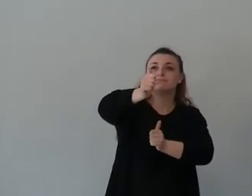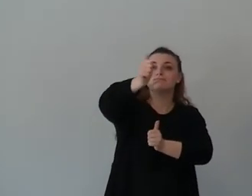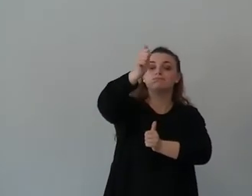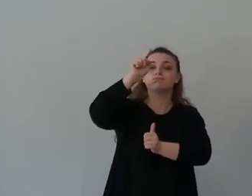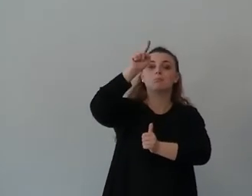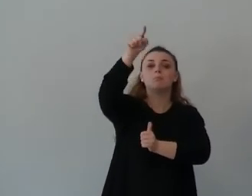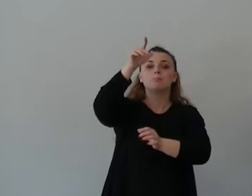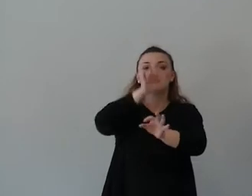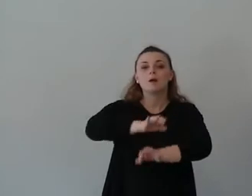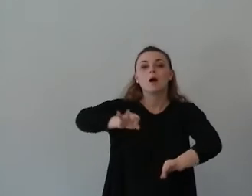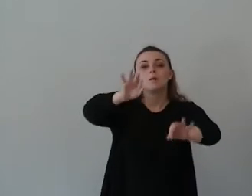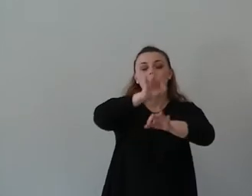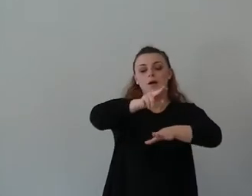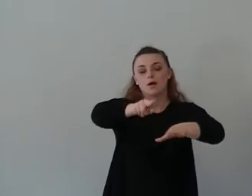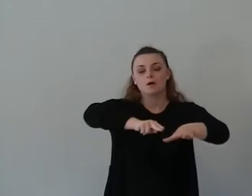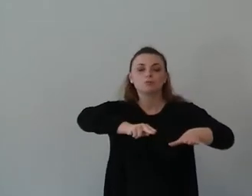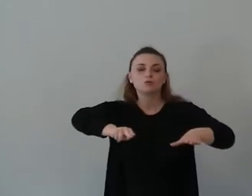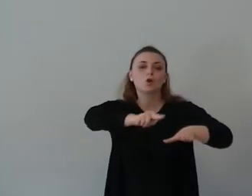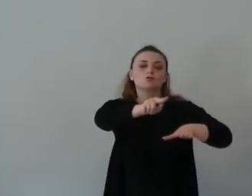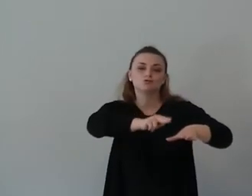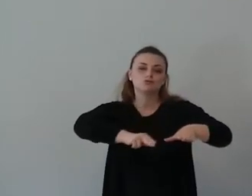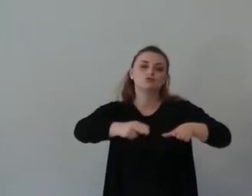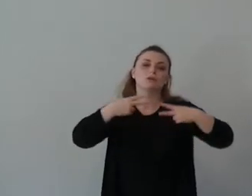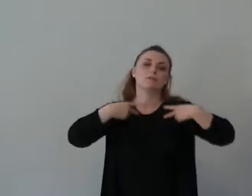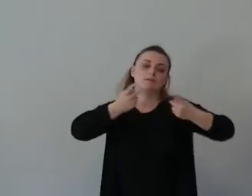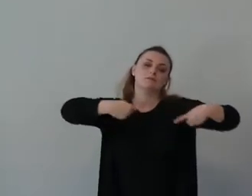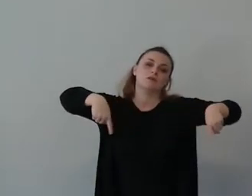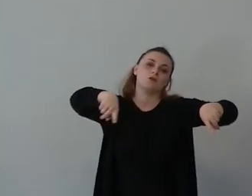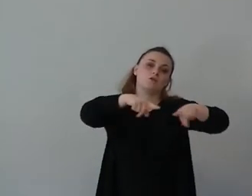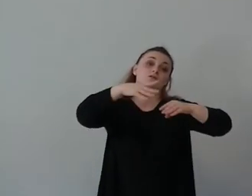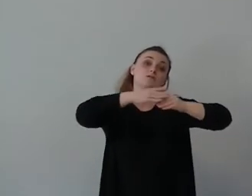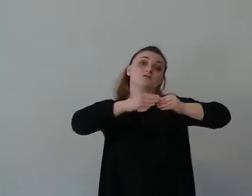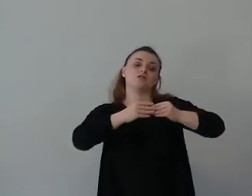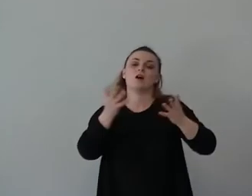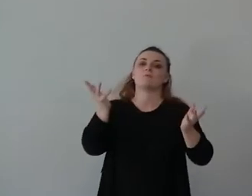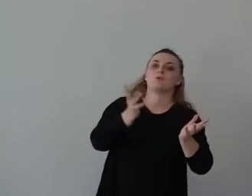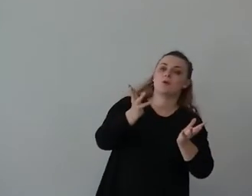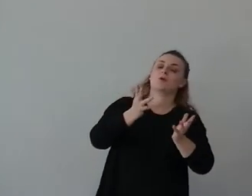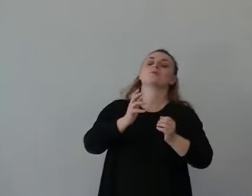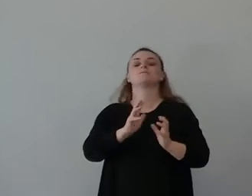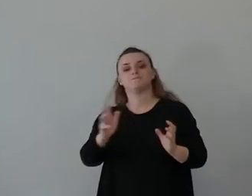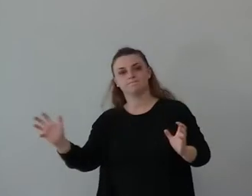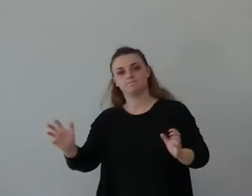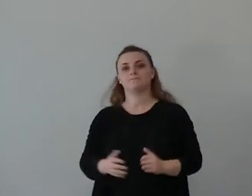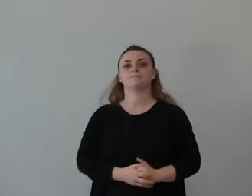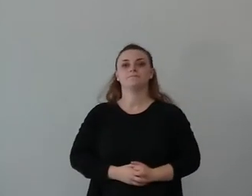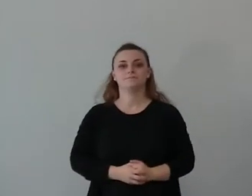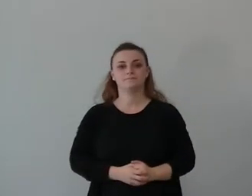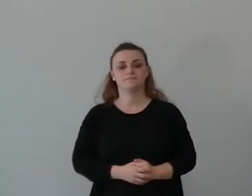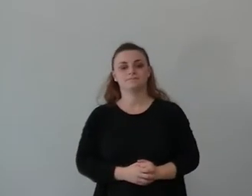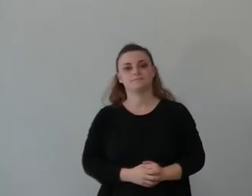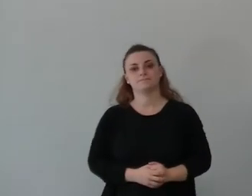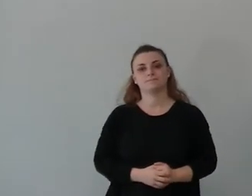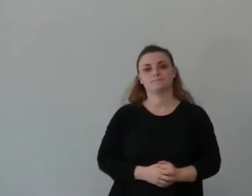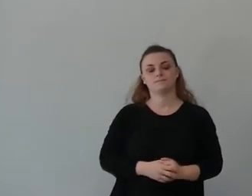per noi da fare. At different points in our lives, we have Paul's and Timothy's. A momenti diversi delle